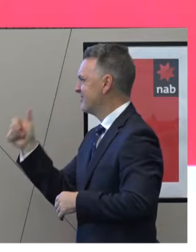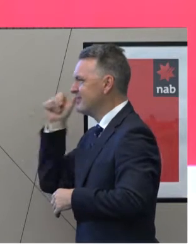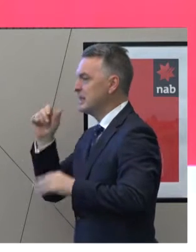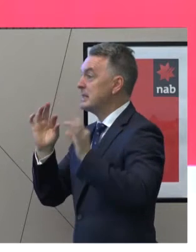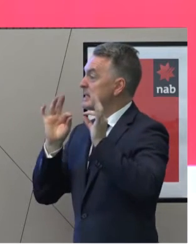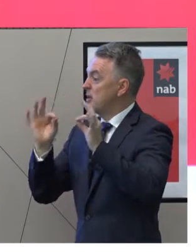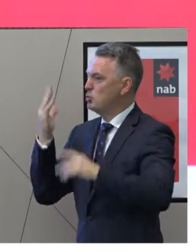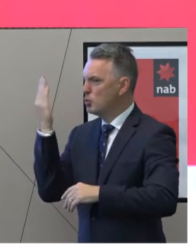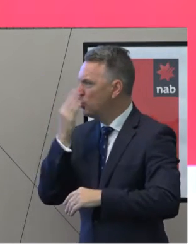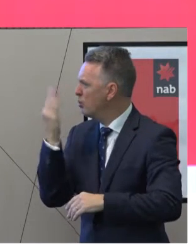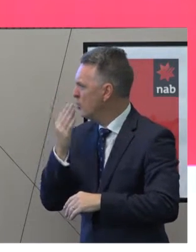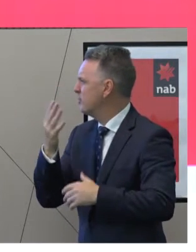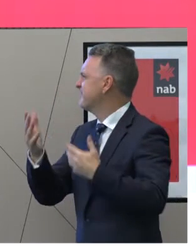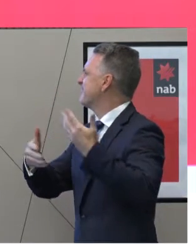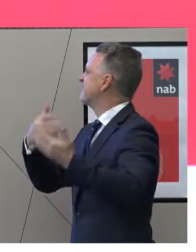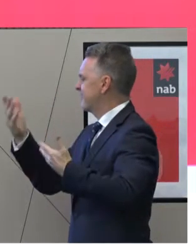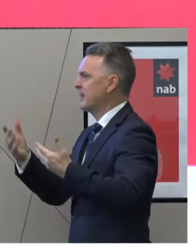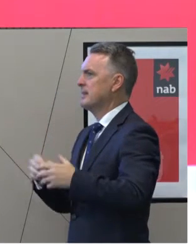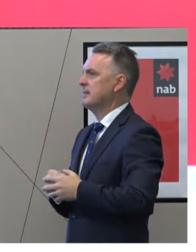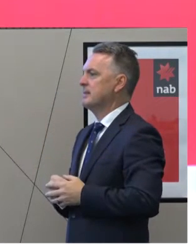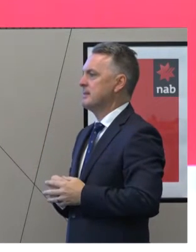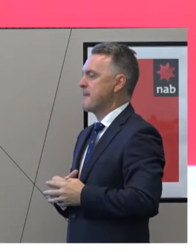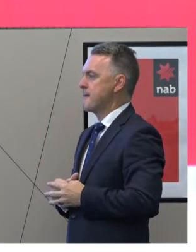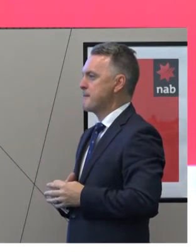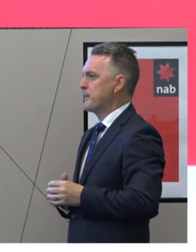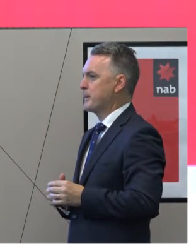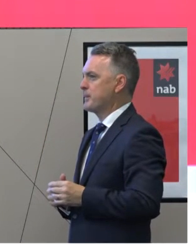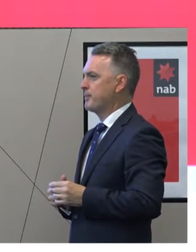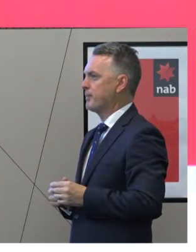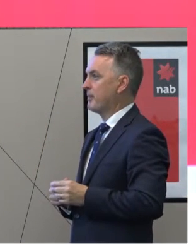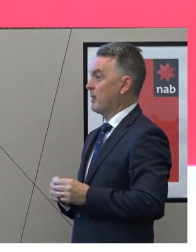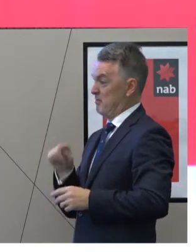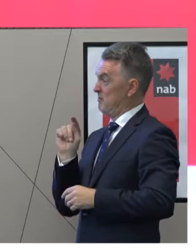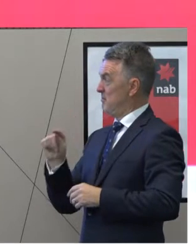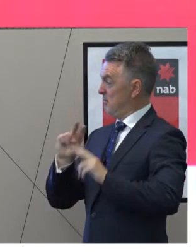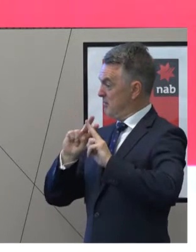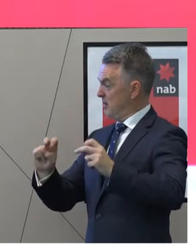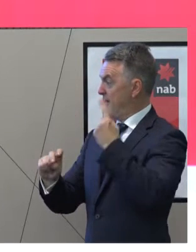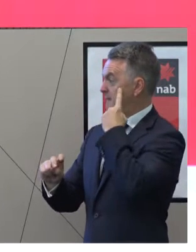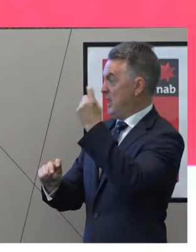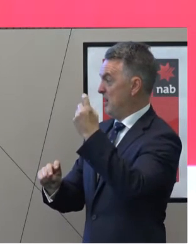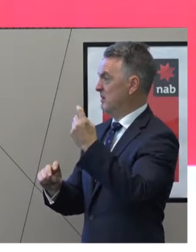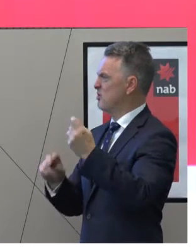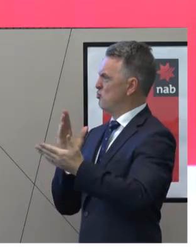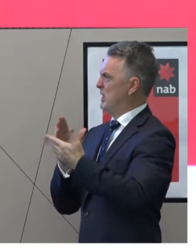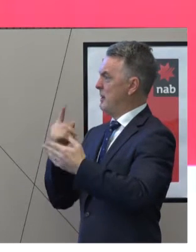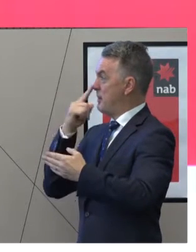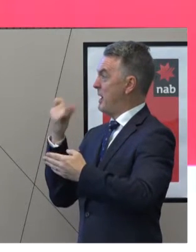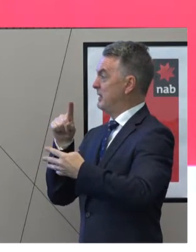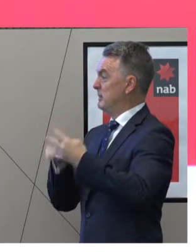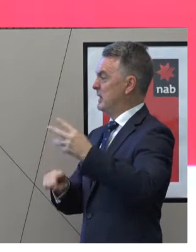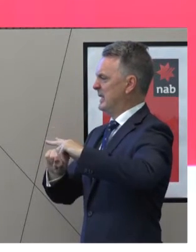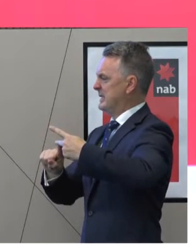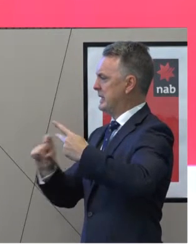all shows that people with disabilities are second-class citizens